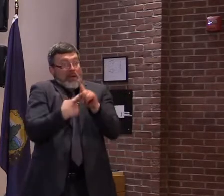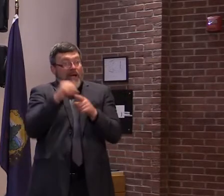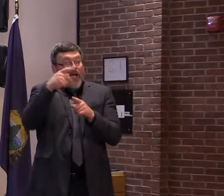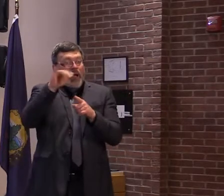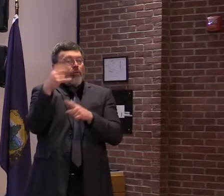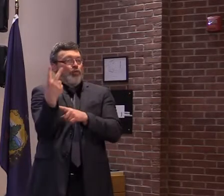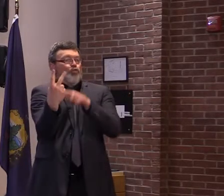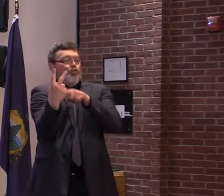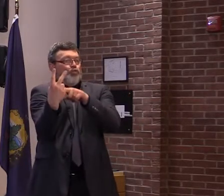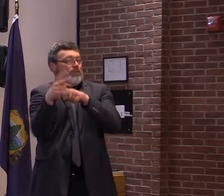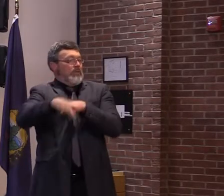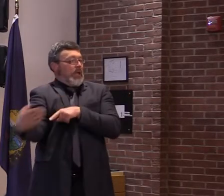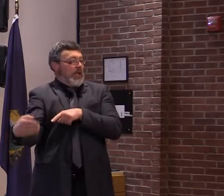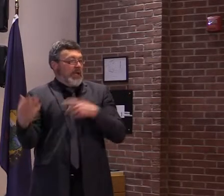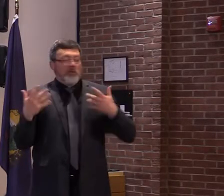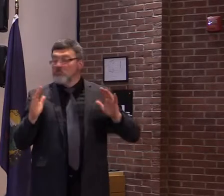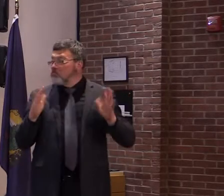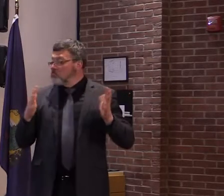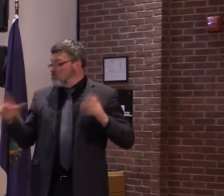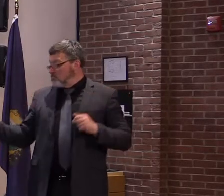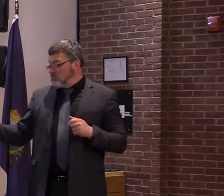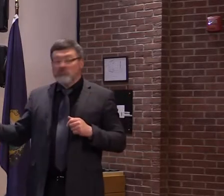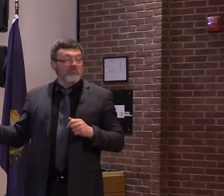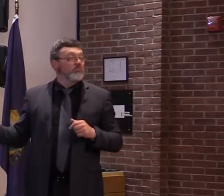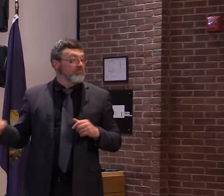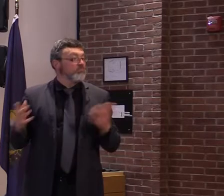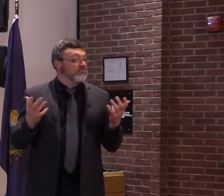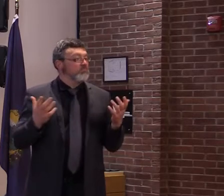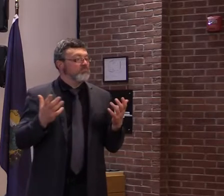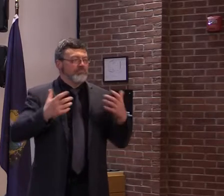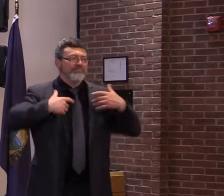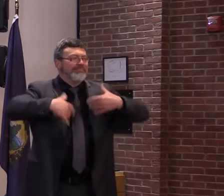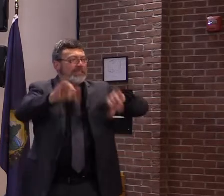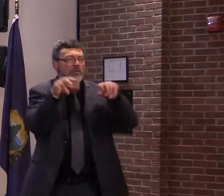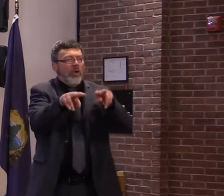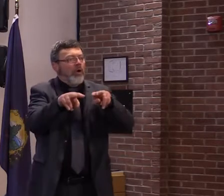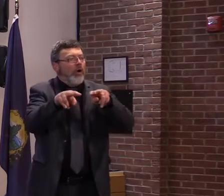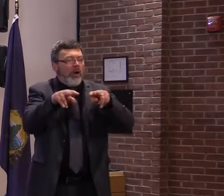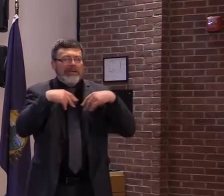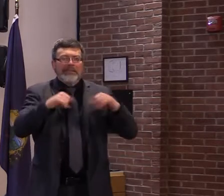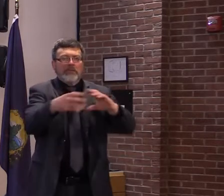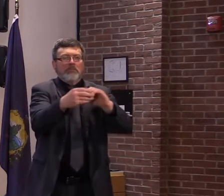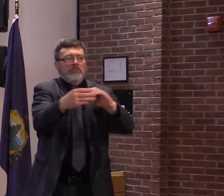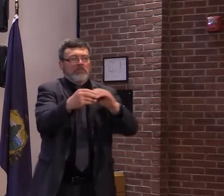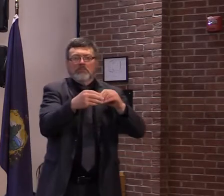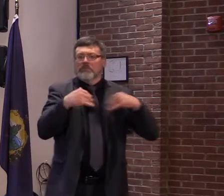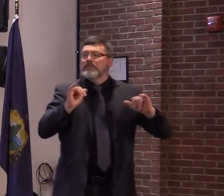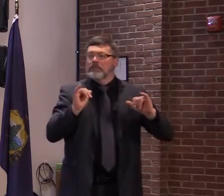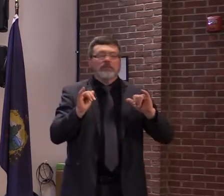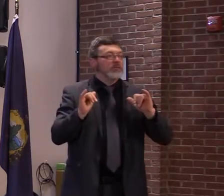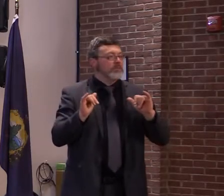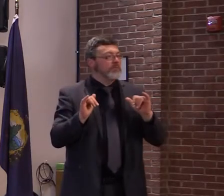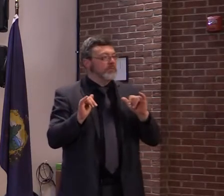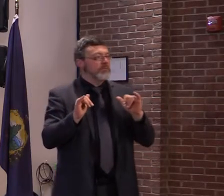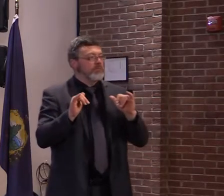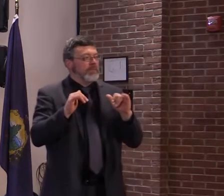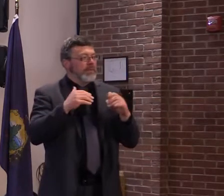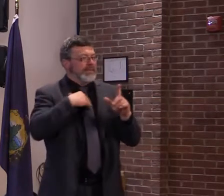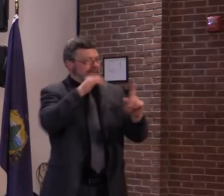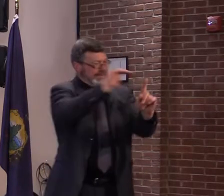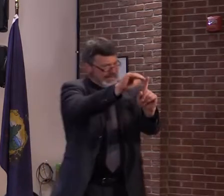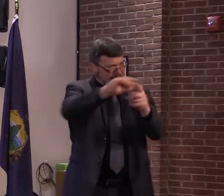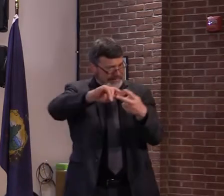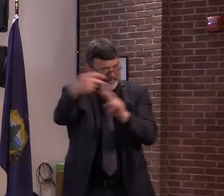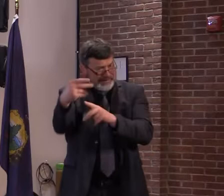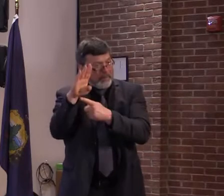keeping close eyes on all this data over these ensuing weeks, though I do want to remind people BA2 has been with us for quite a number